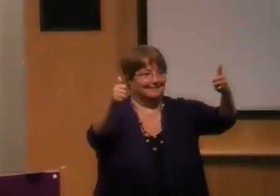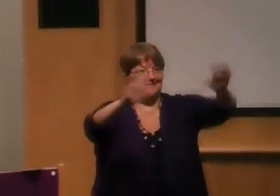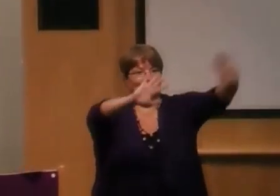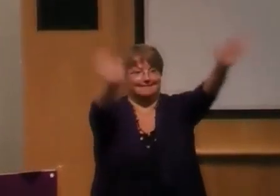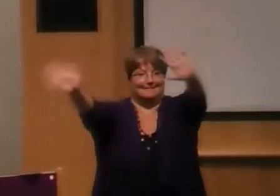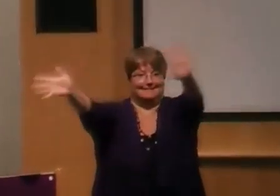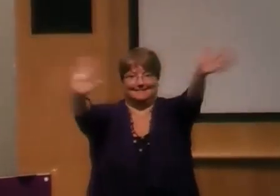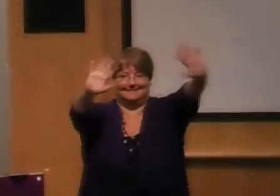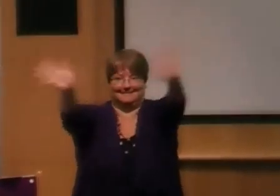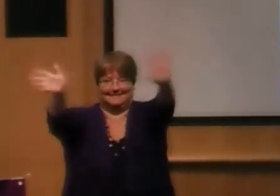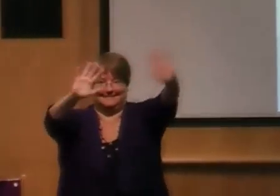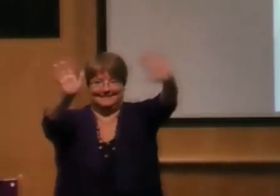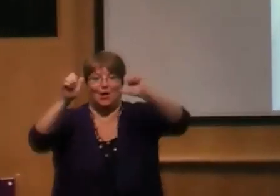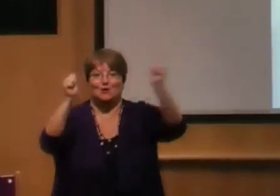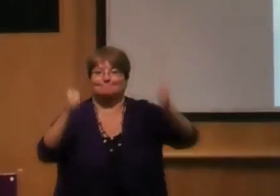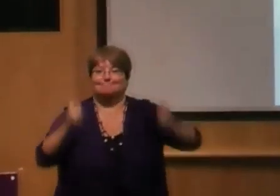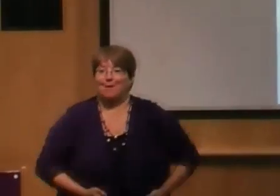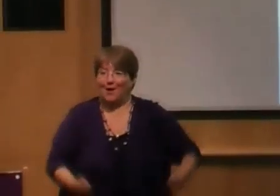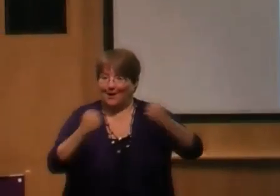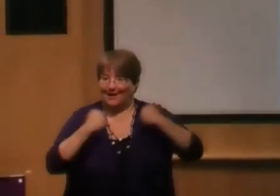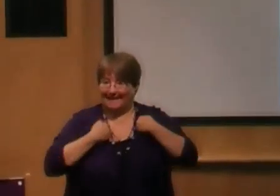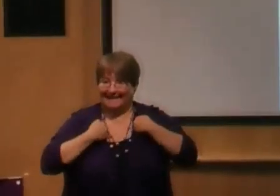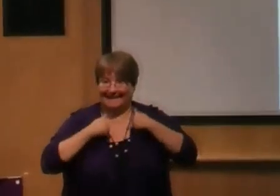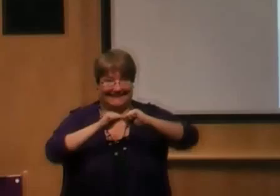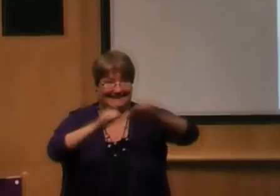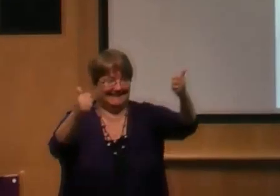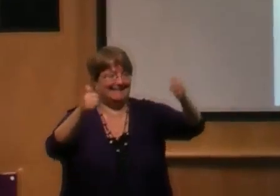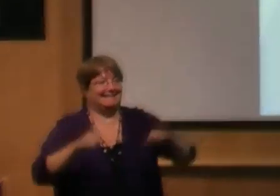there. Hi, everybody. Good morning.